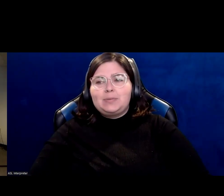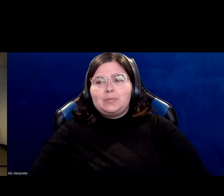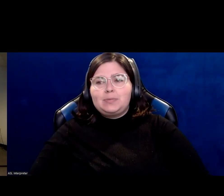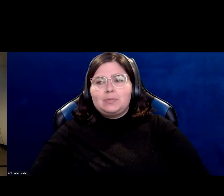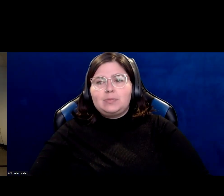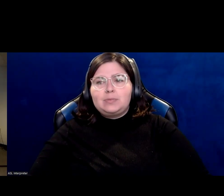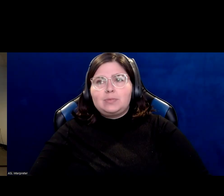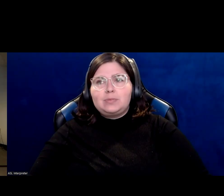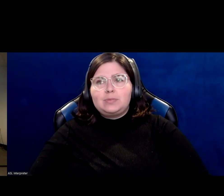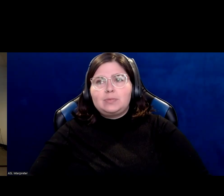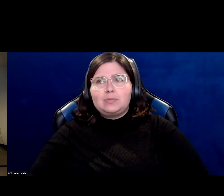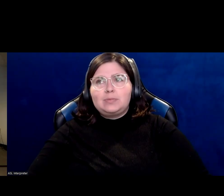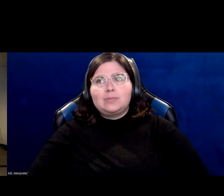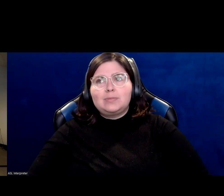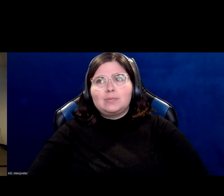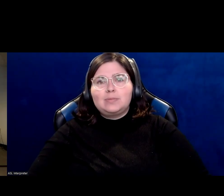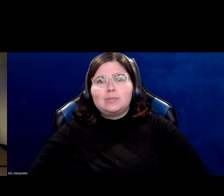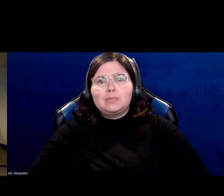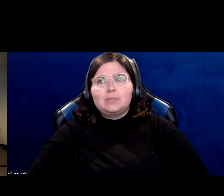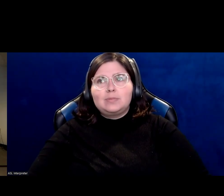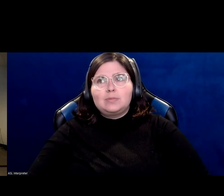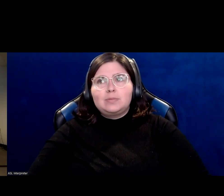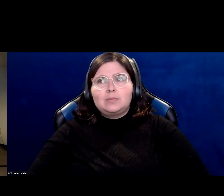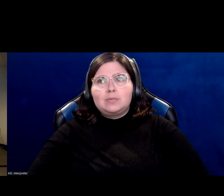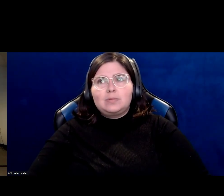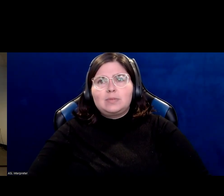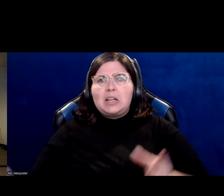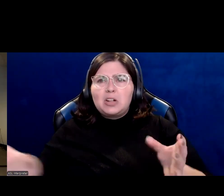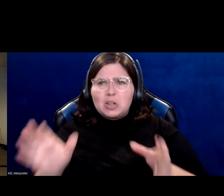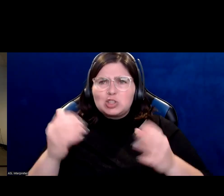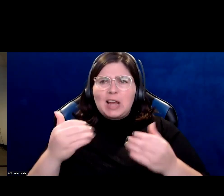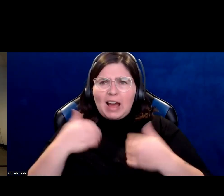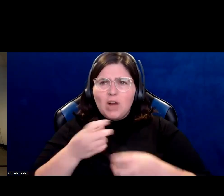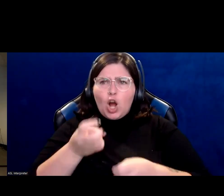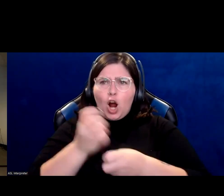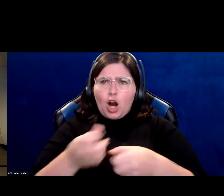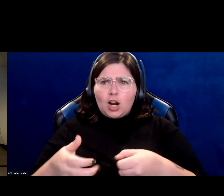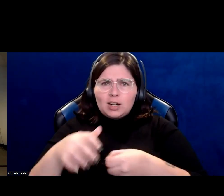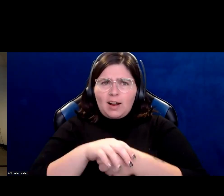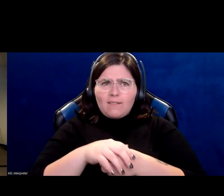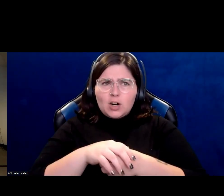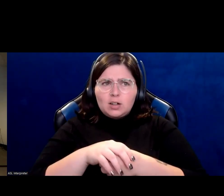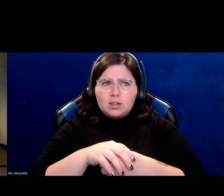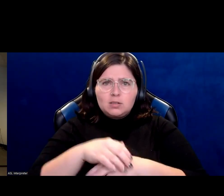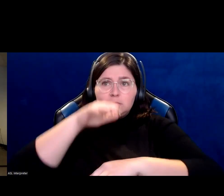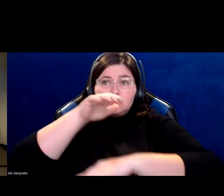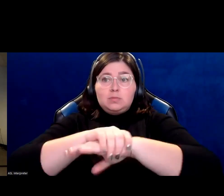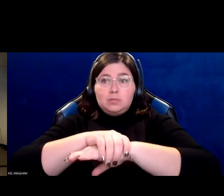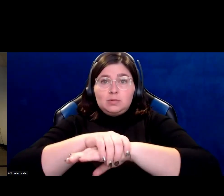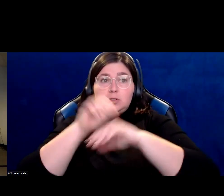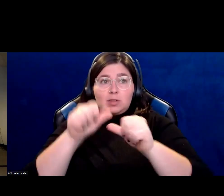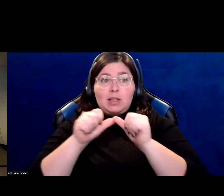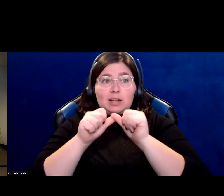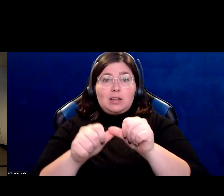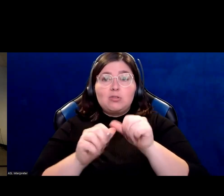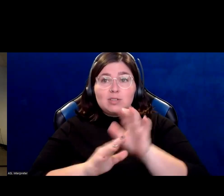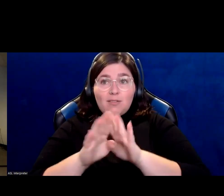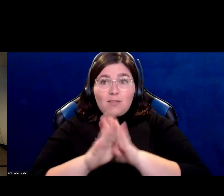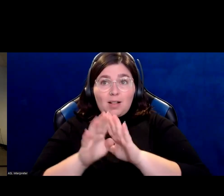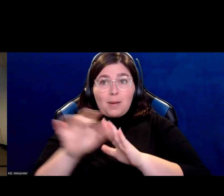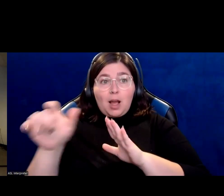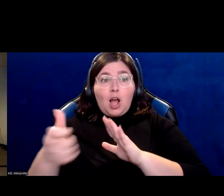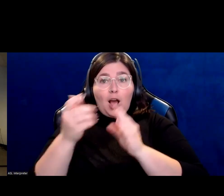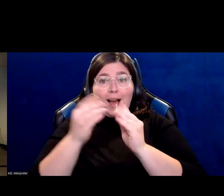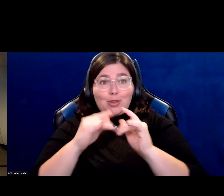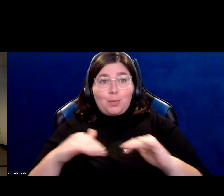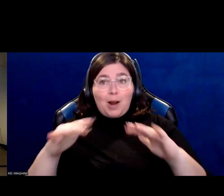pushed to have a hardcover put on those basins so that they could continue to develop additional property